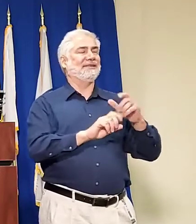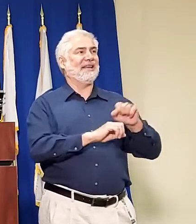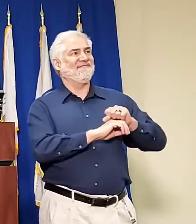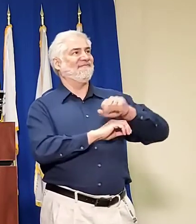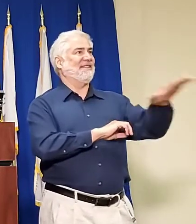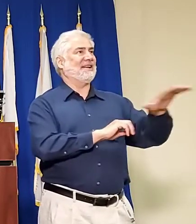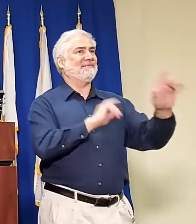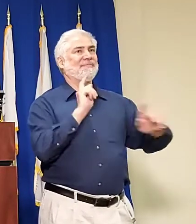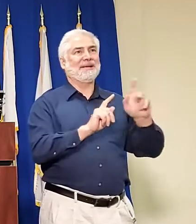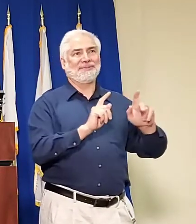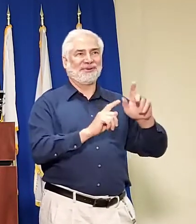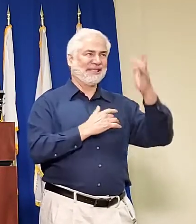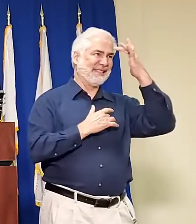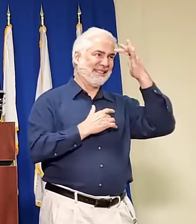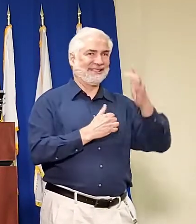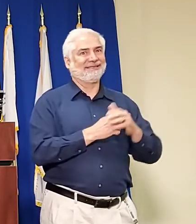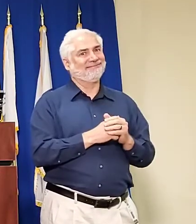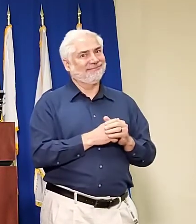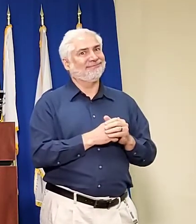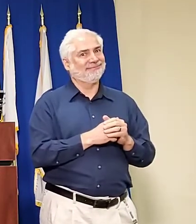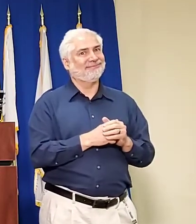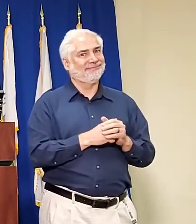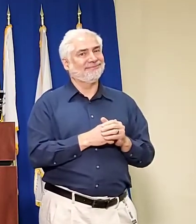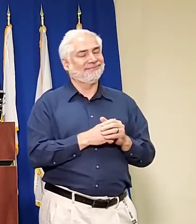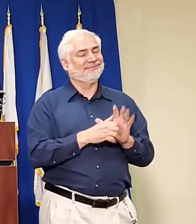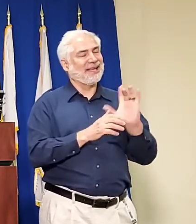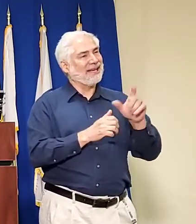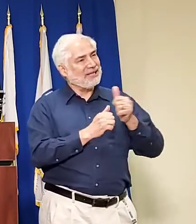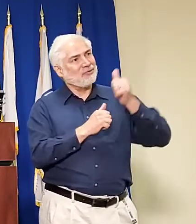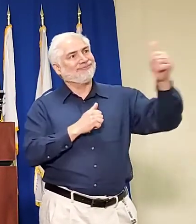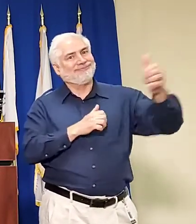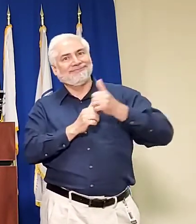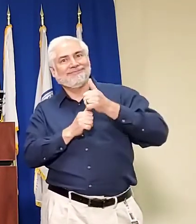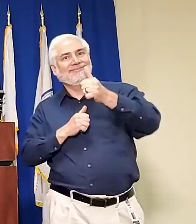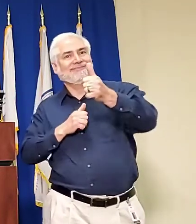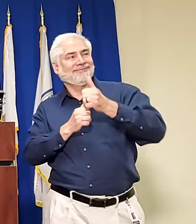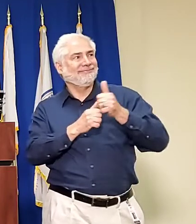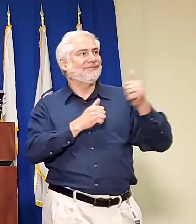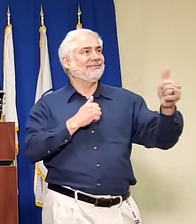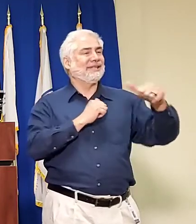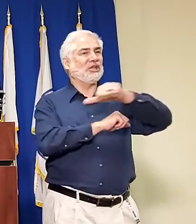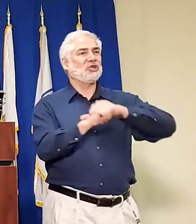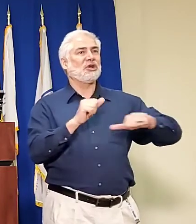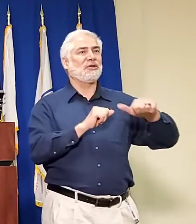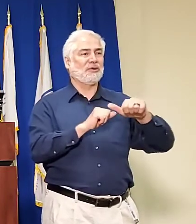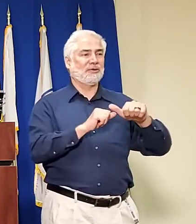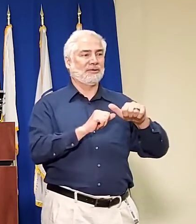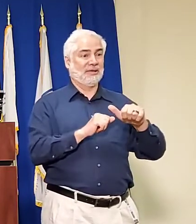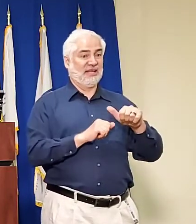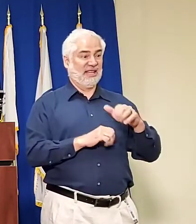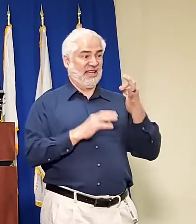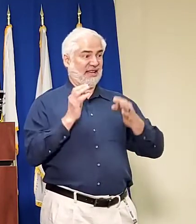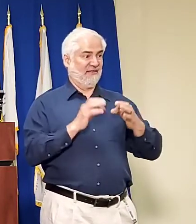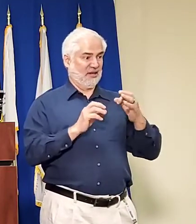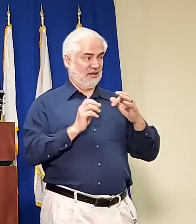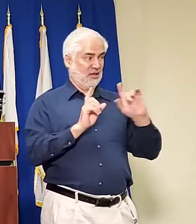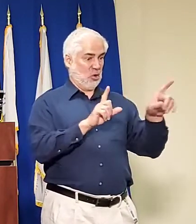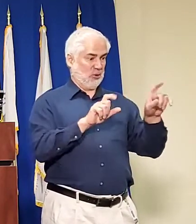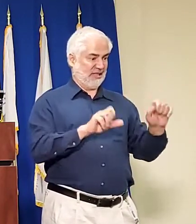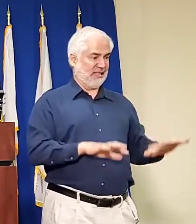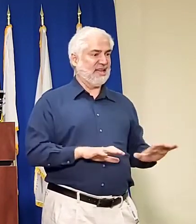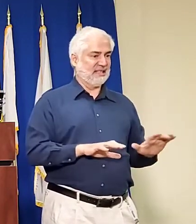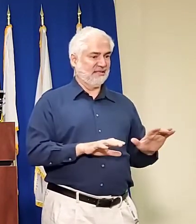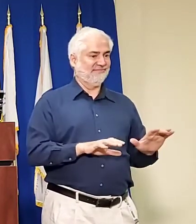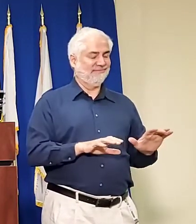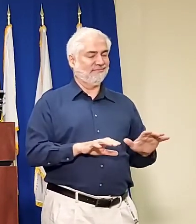part. And in addition to staying apart, we have to really think about isolating and quarantining ourselves appropriately. So if you